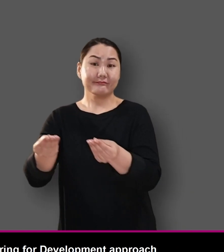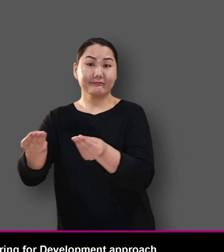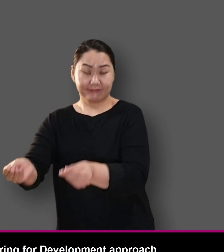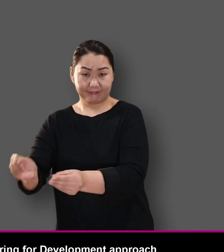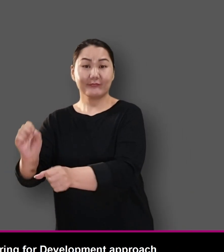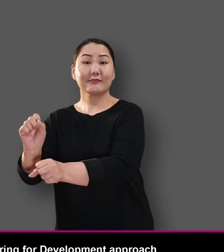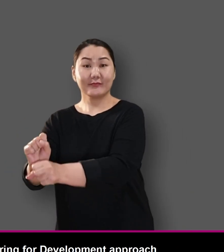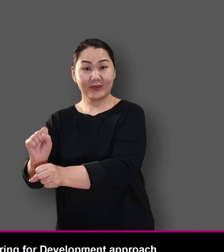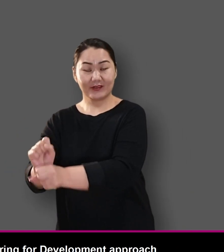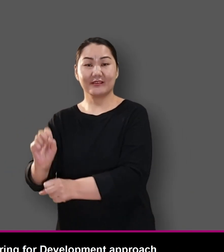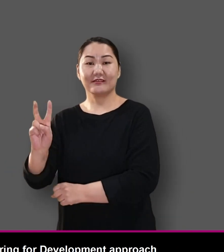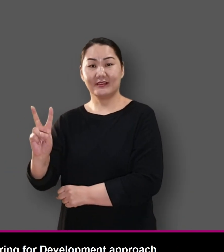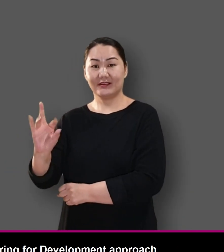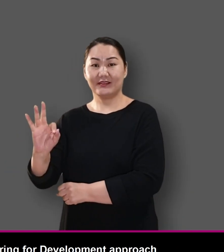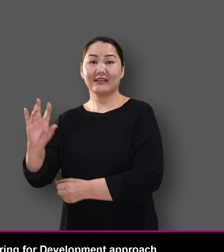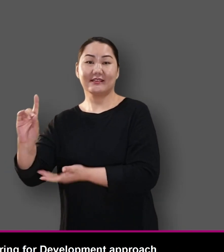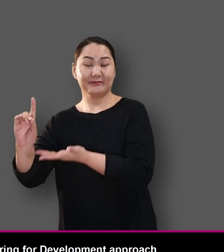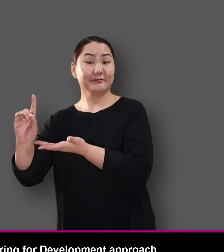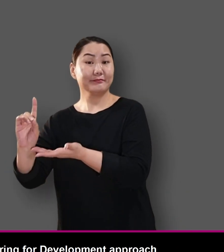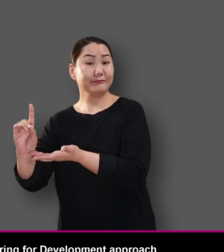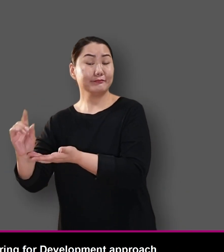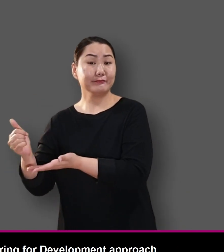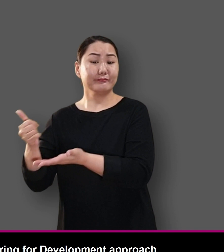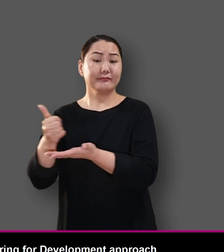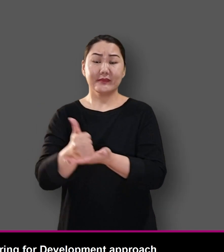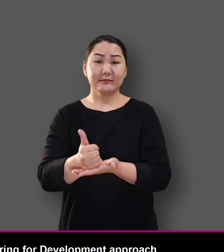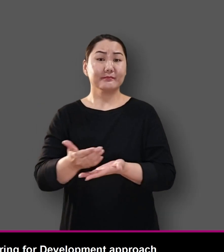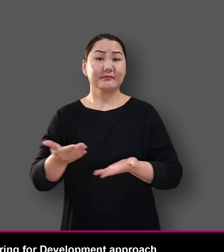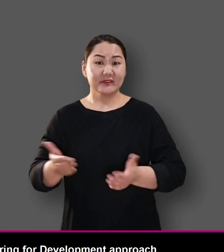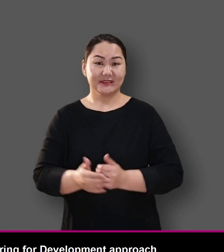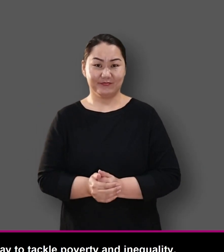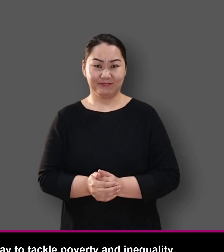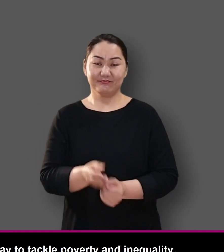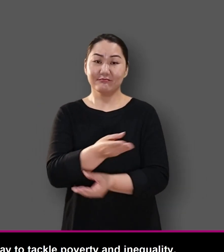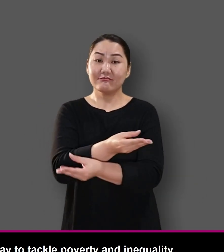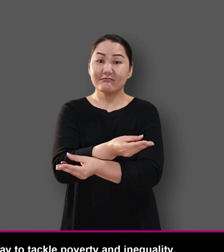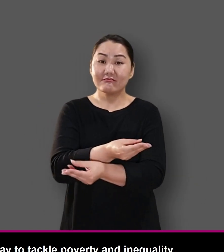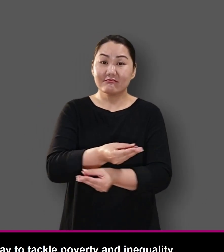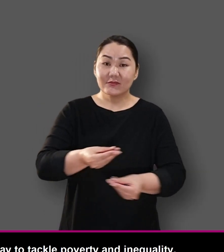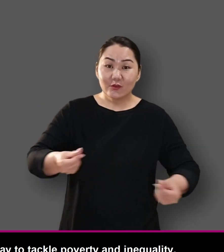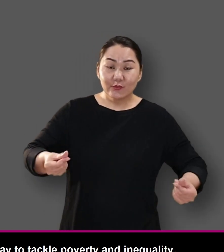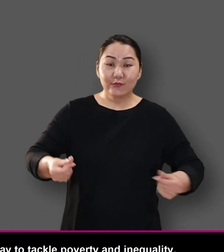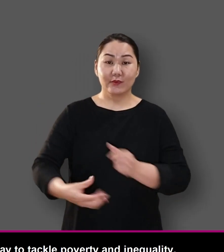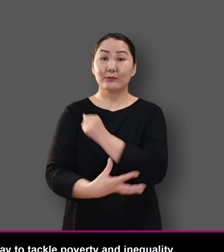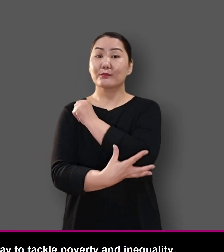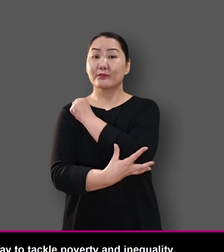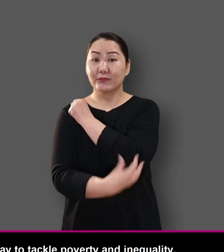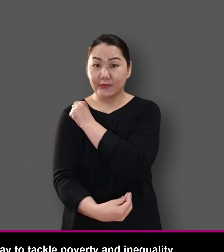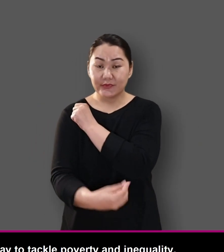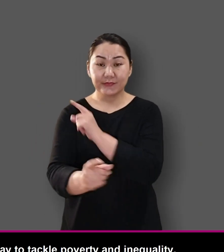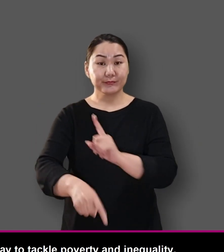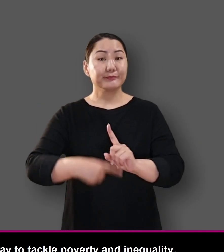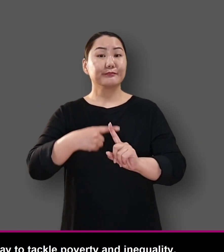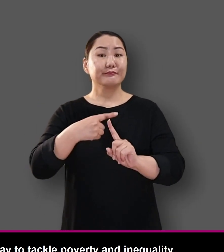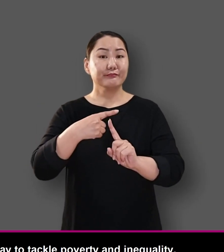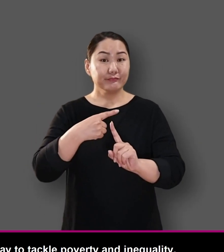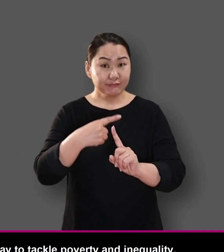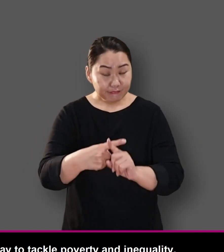Investing in our volunteering for development approach as a powerful and practical way to